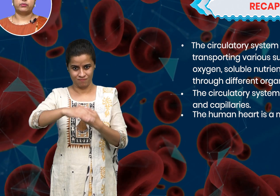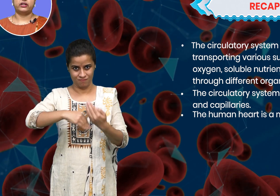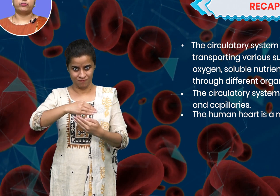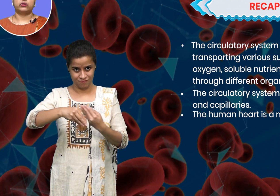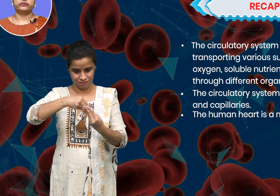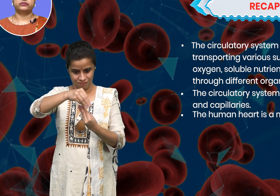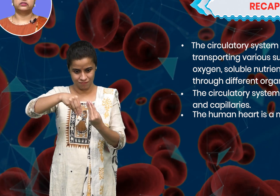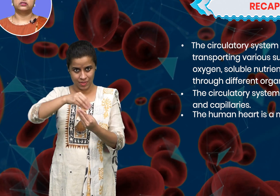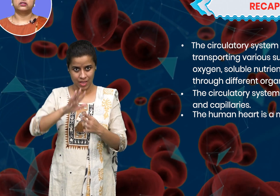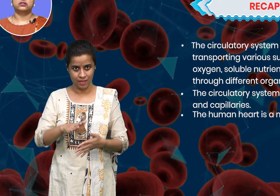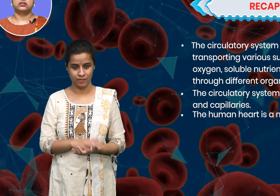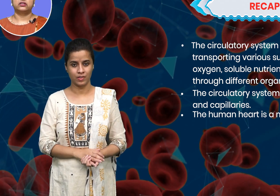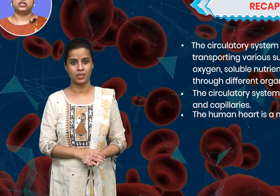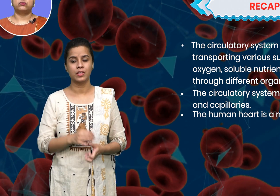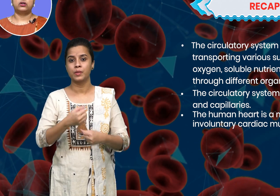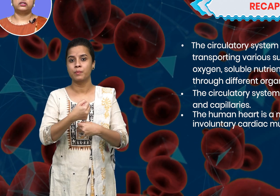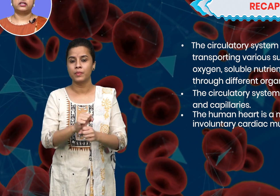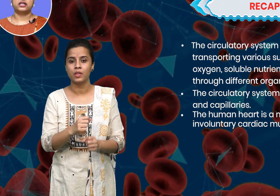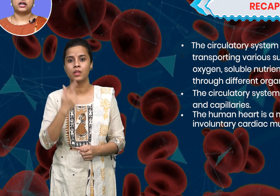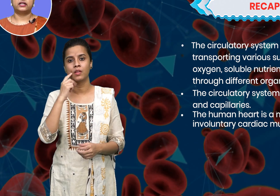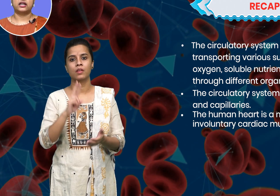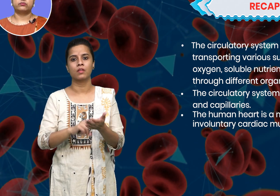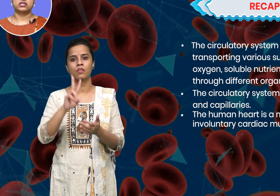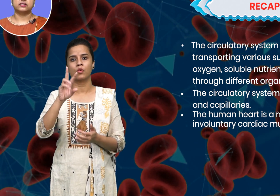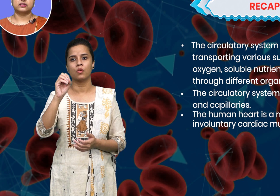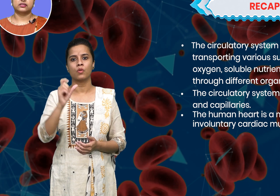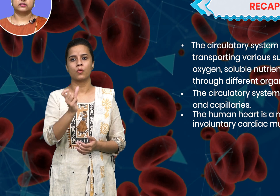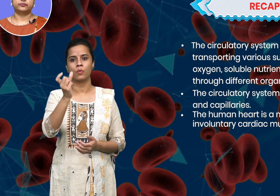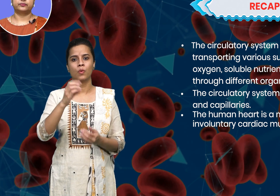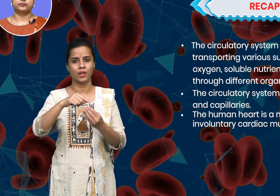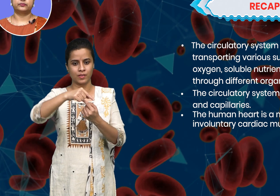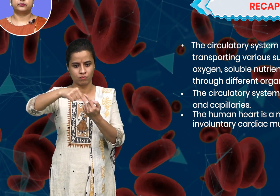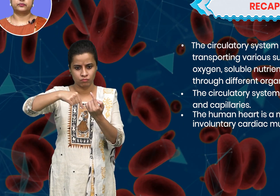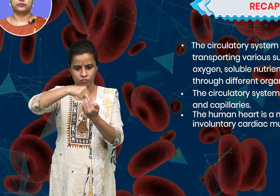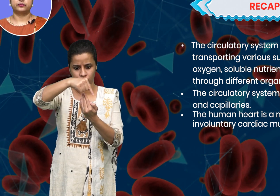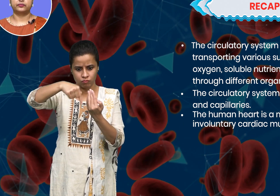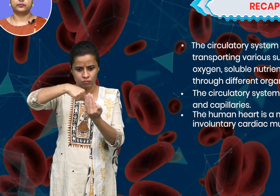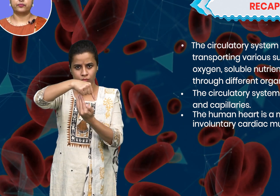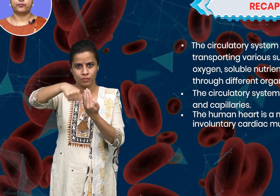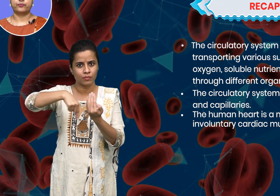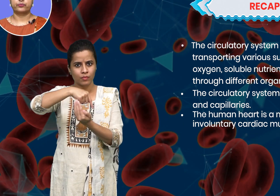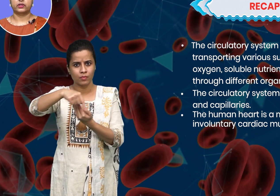It is made up of involuntary cardiac muscles.